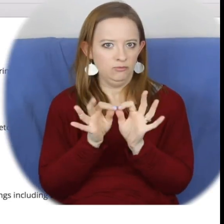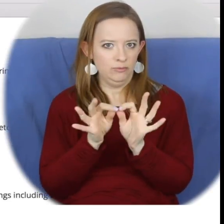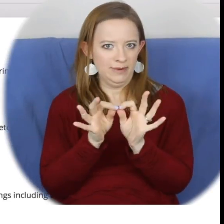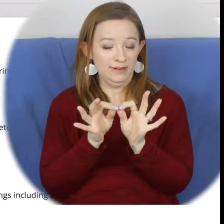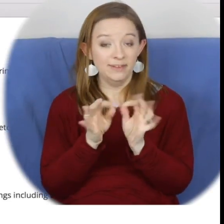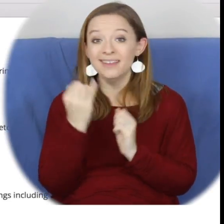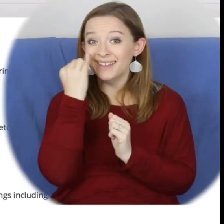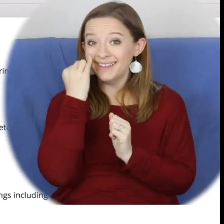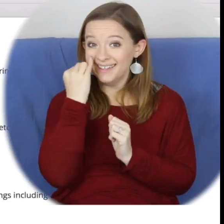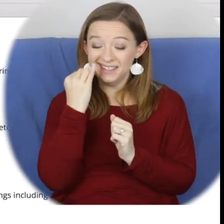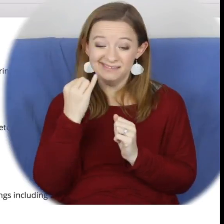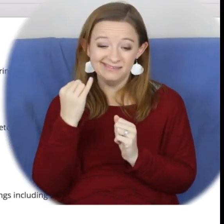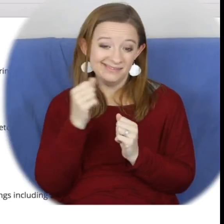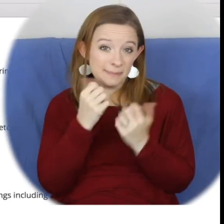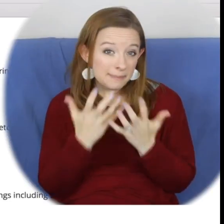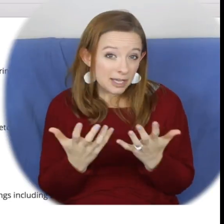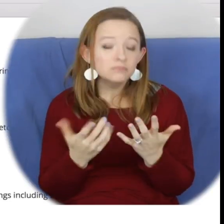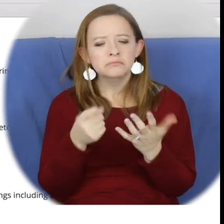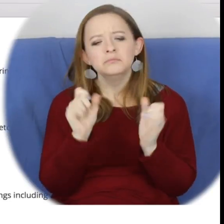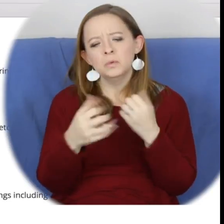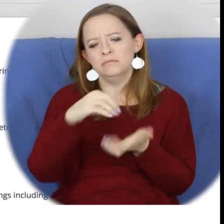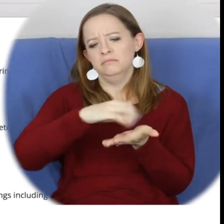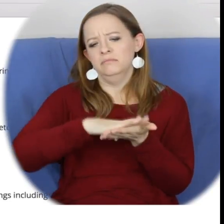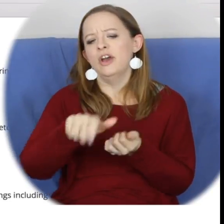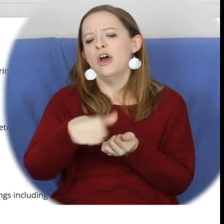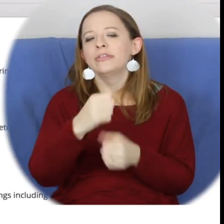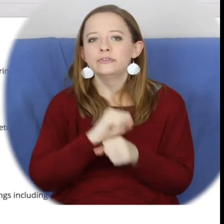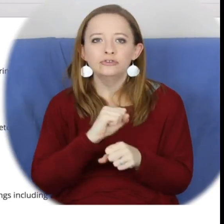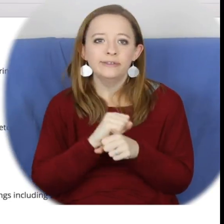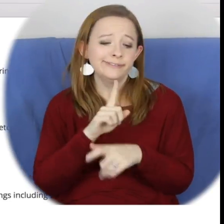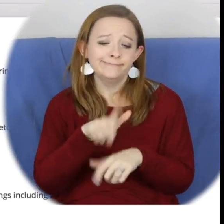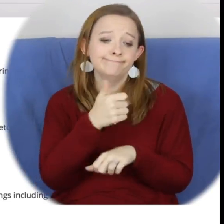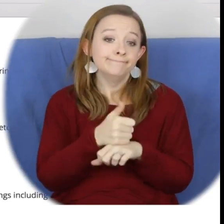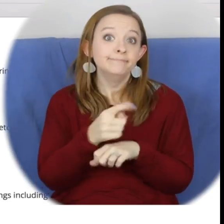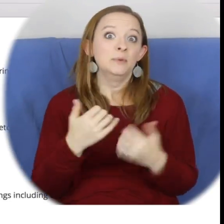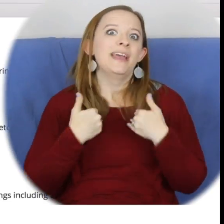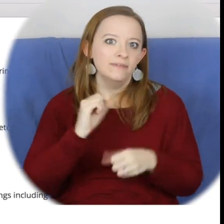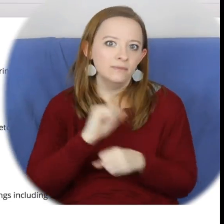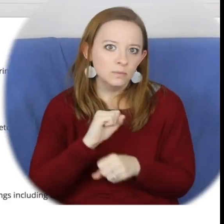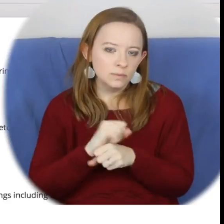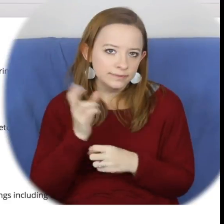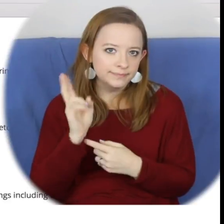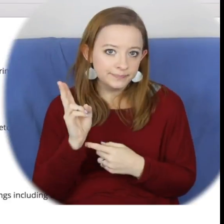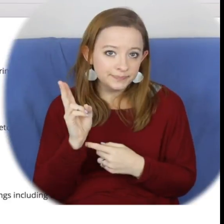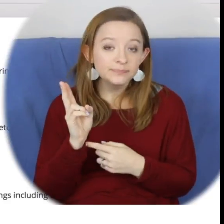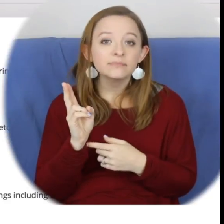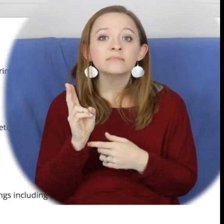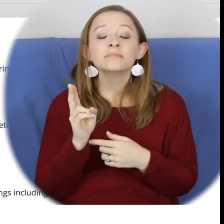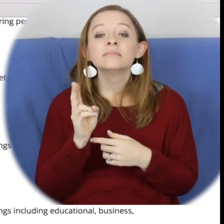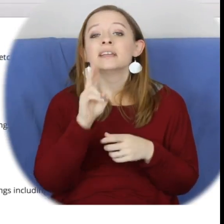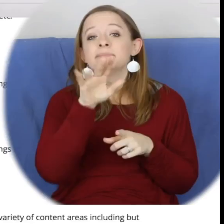with work and connections with interpretings. But so there's a lot of other work set up there, but